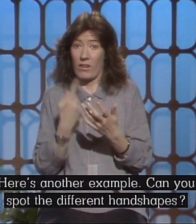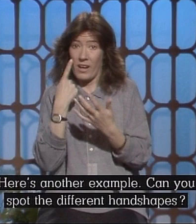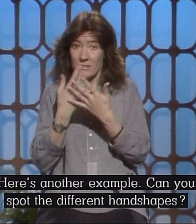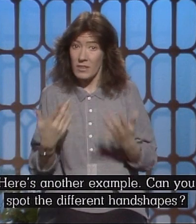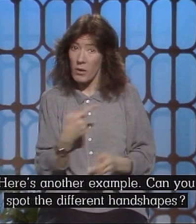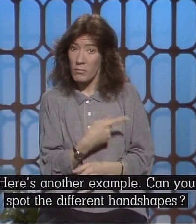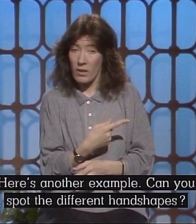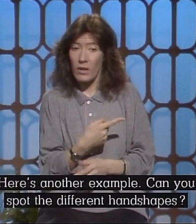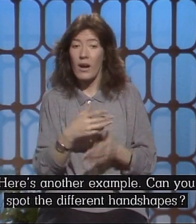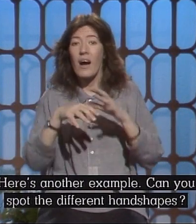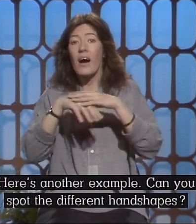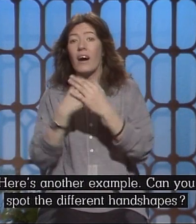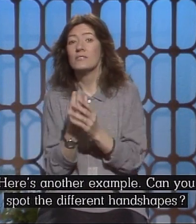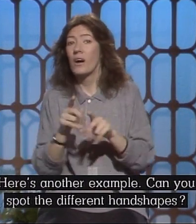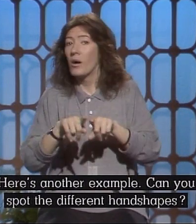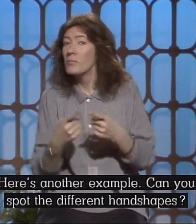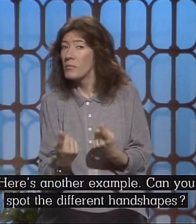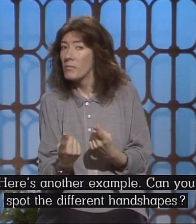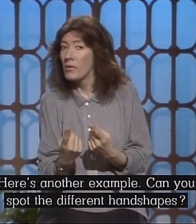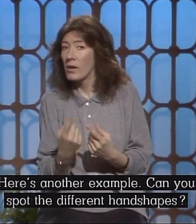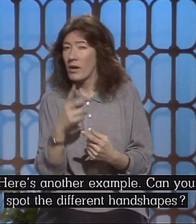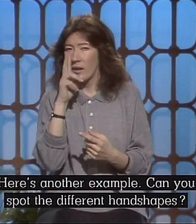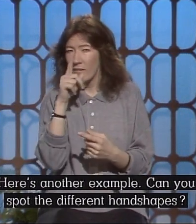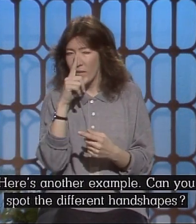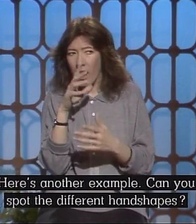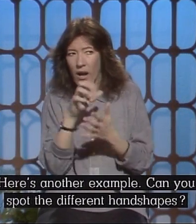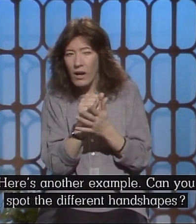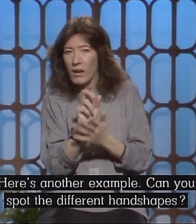Here's another example. See if you can spot the different handshapes.